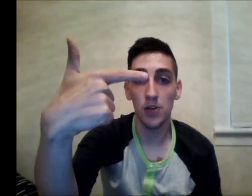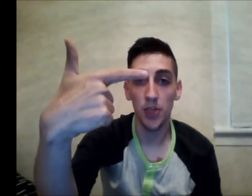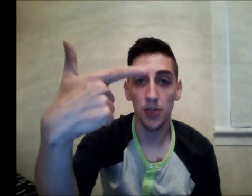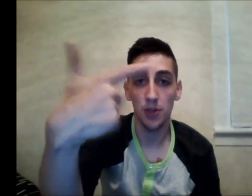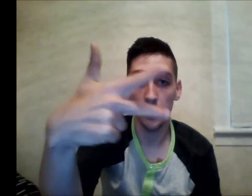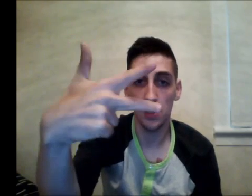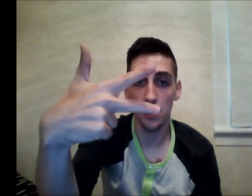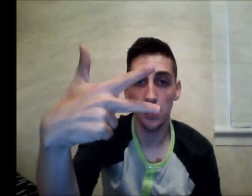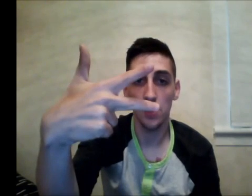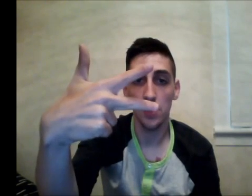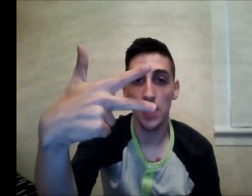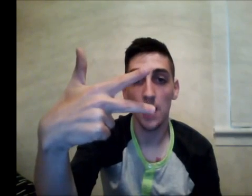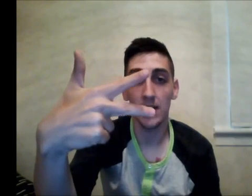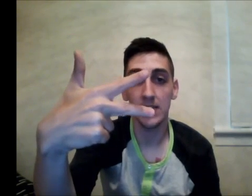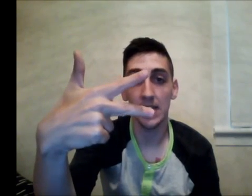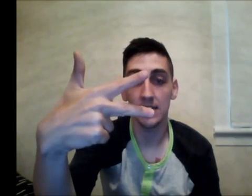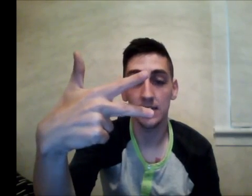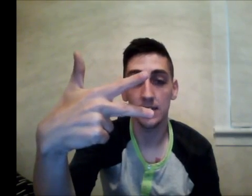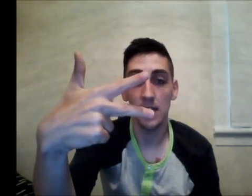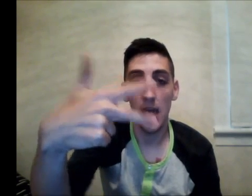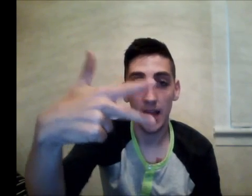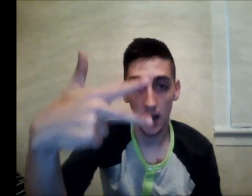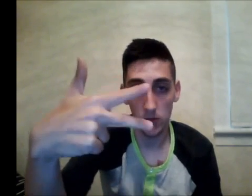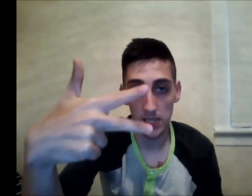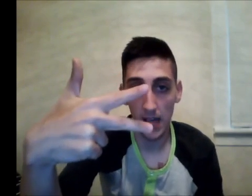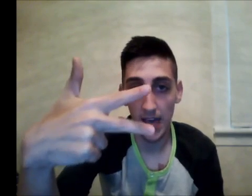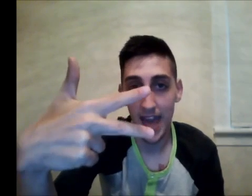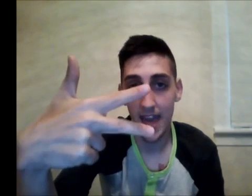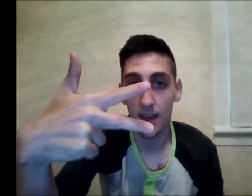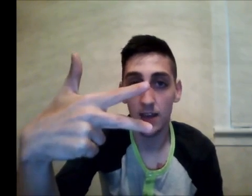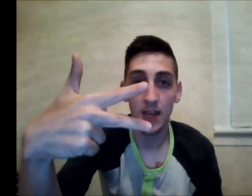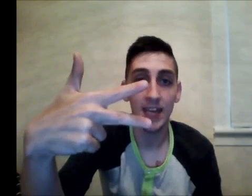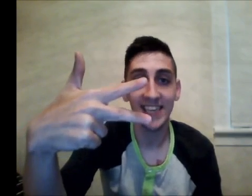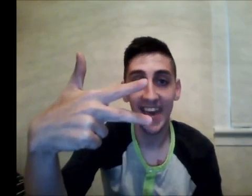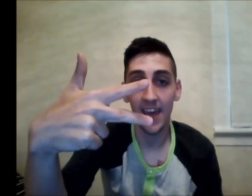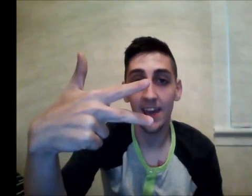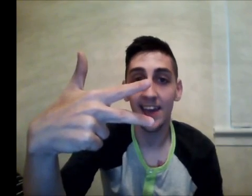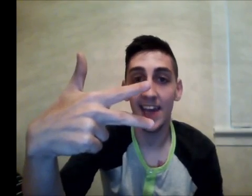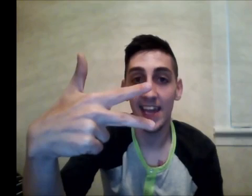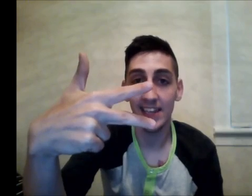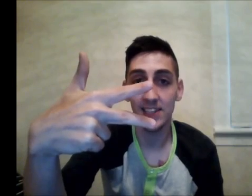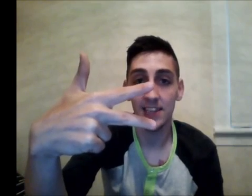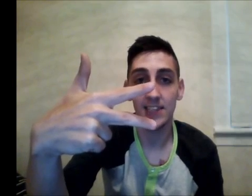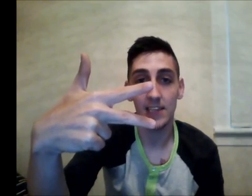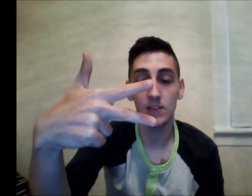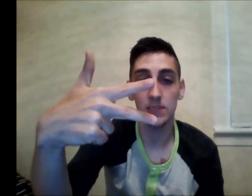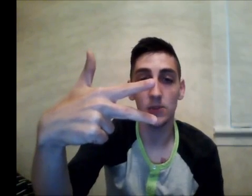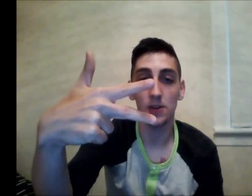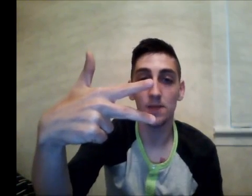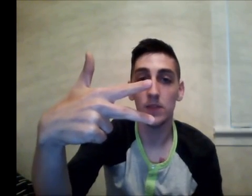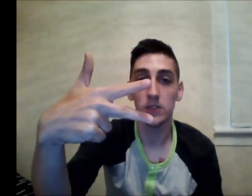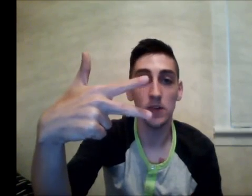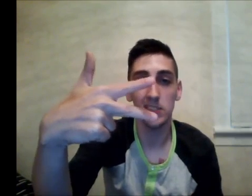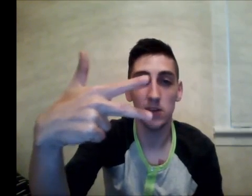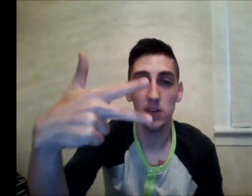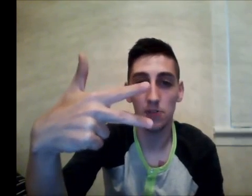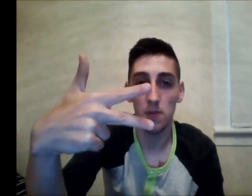underneath, and that's 8. Kind of looks like a K. K, 8, they sound similar, so that's how you can remember